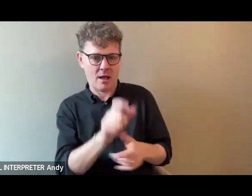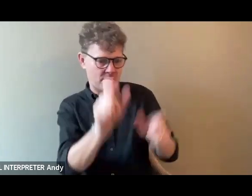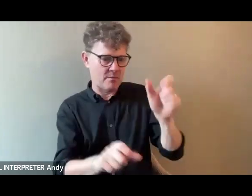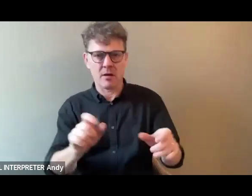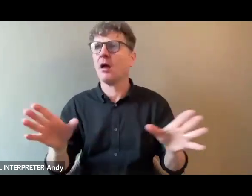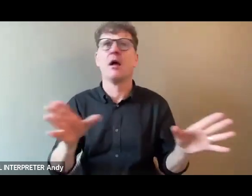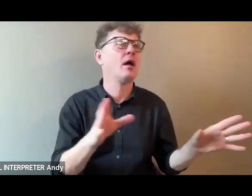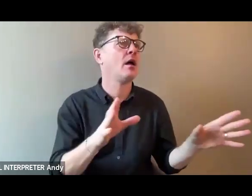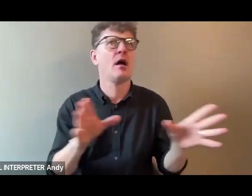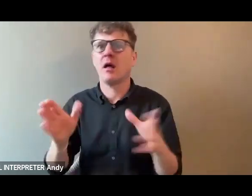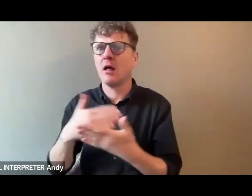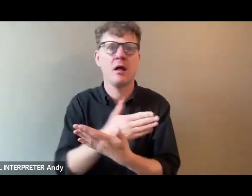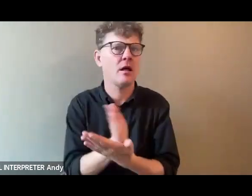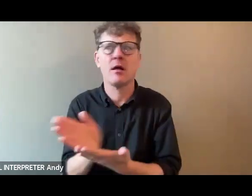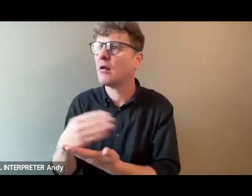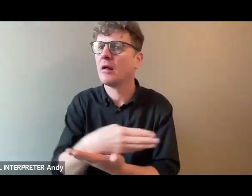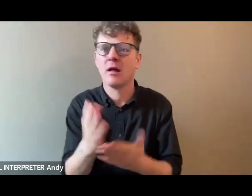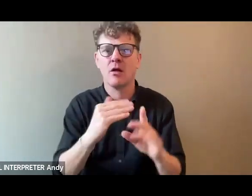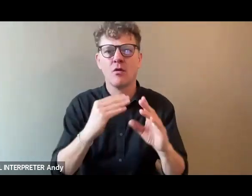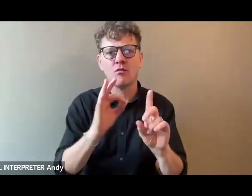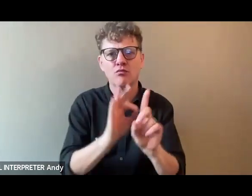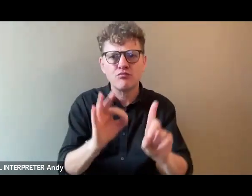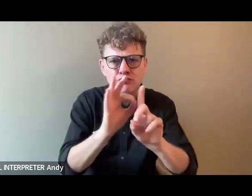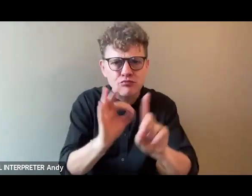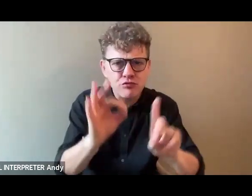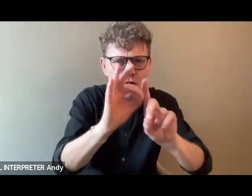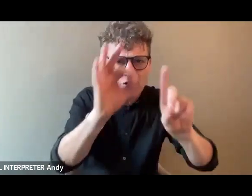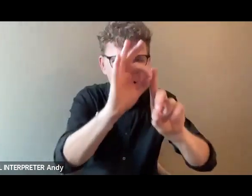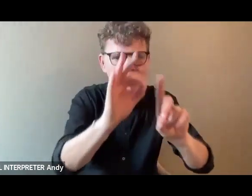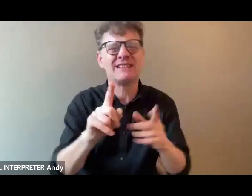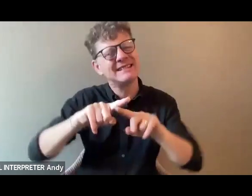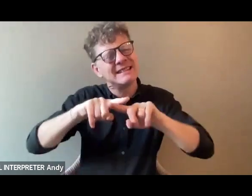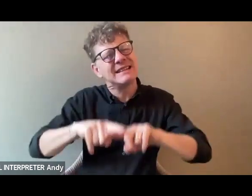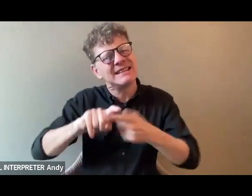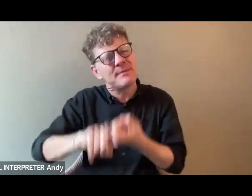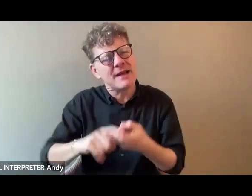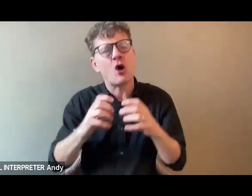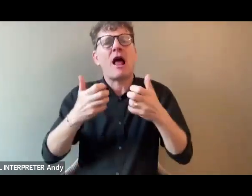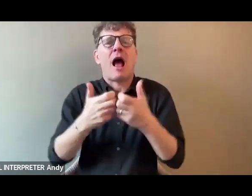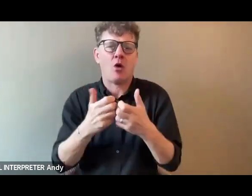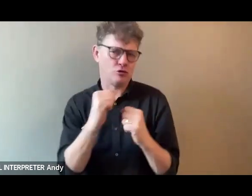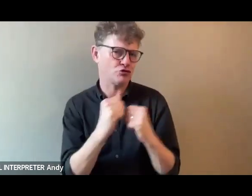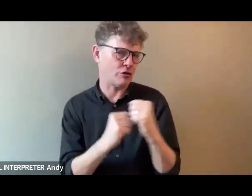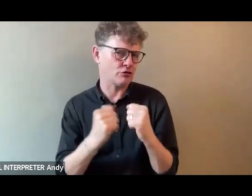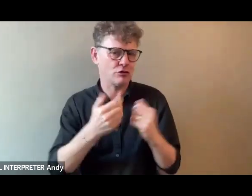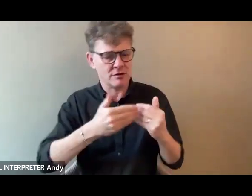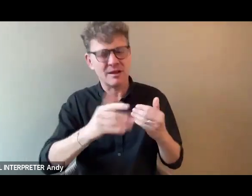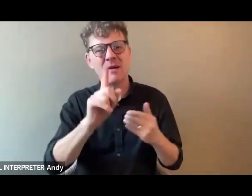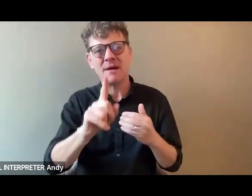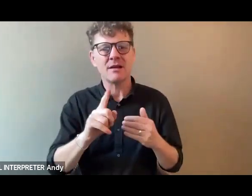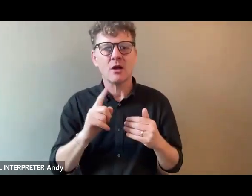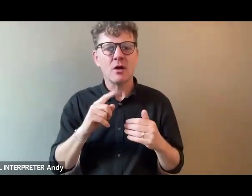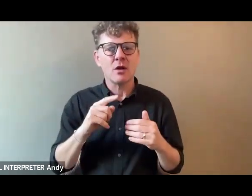from their right, and it helps with progression and all of that, depending on how it's structured. But what we are saying is those are